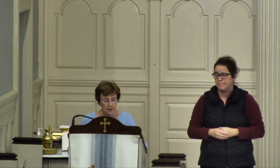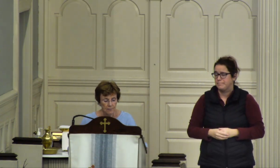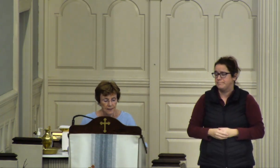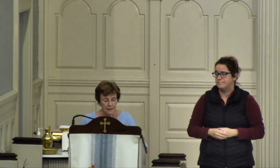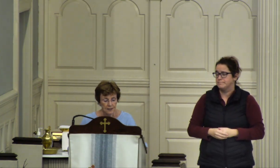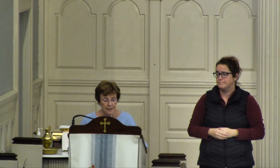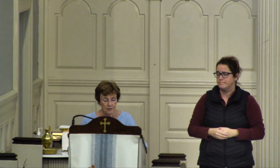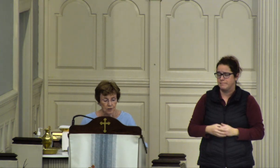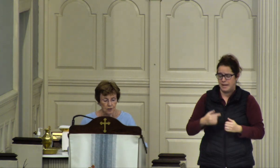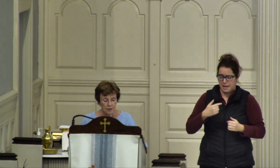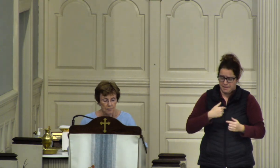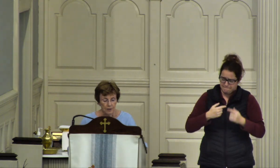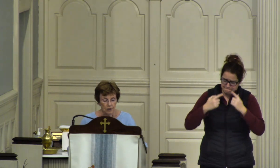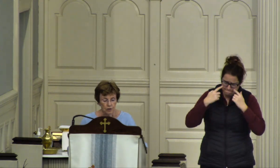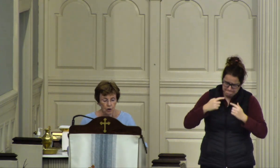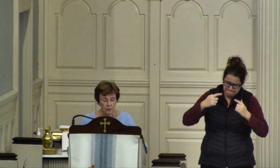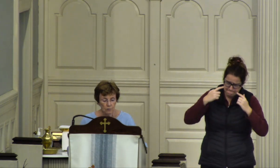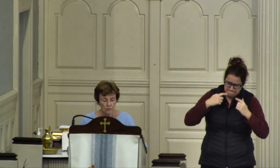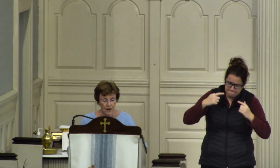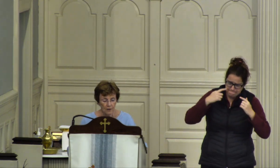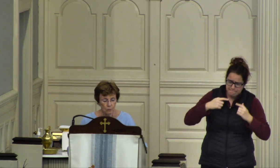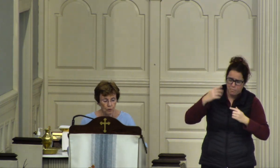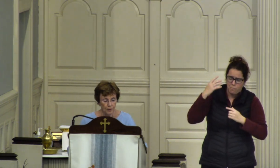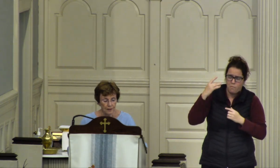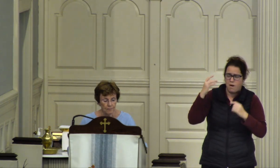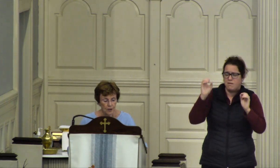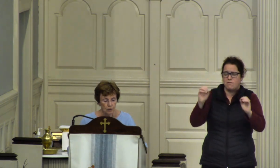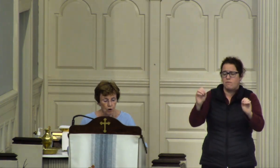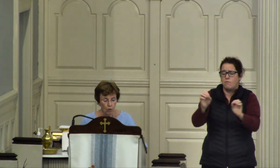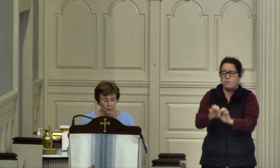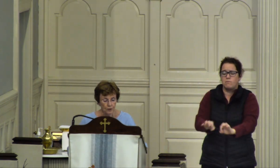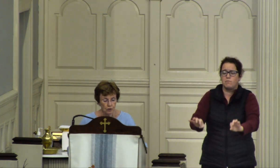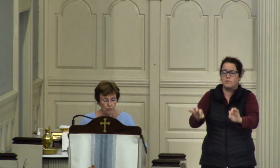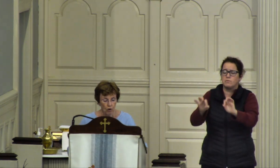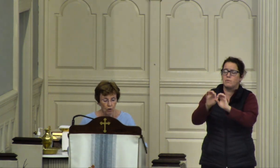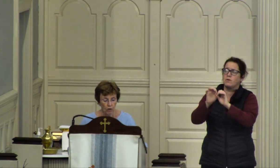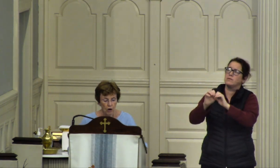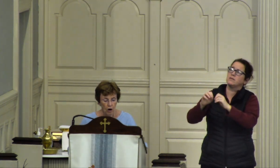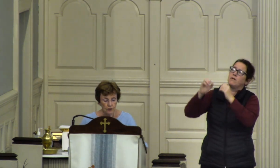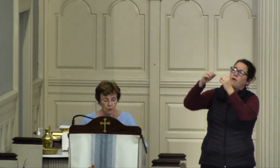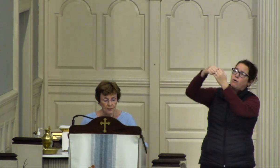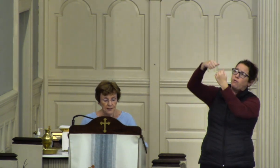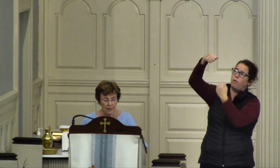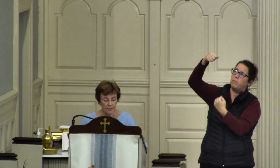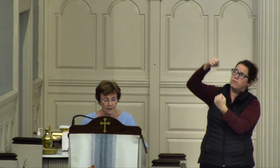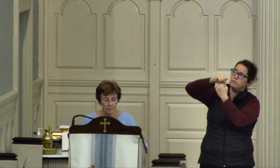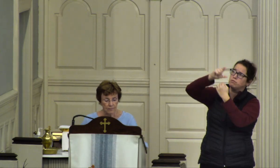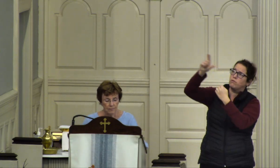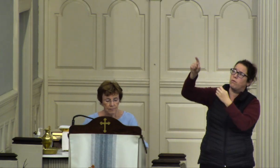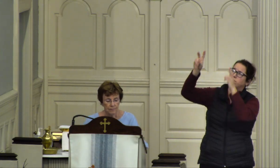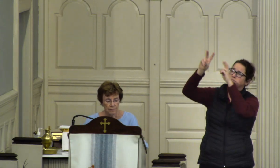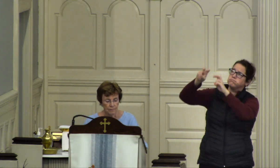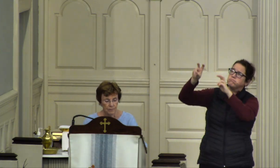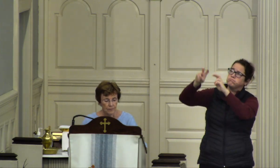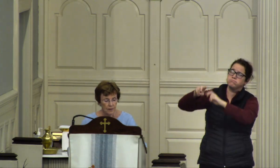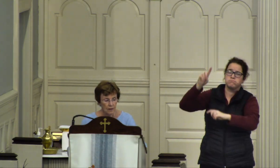I shed many tears because no one was found worthy to open the scroll or to examine it.